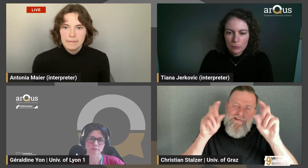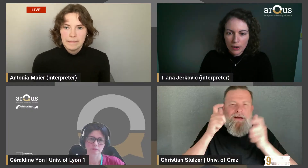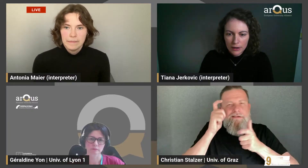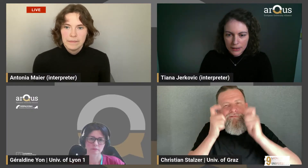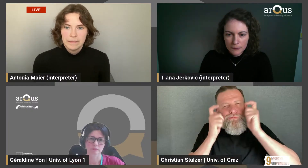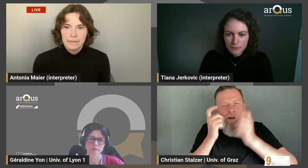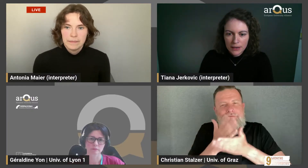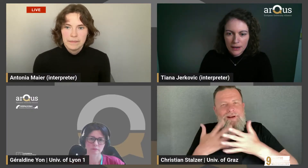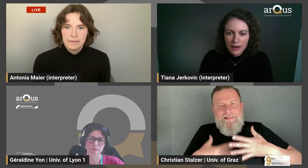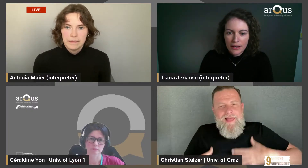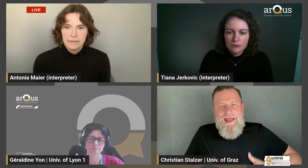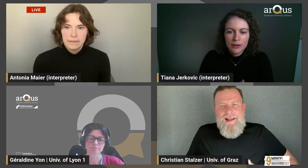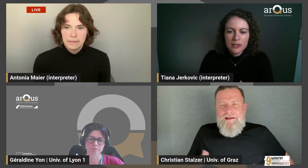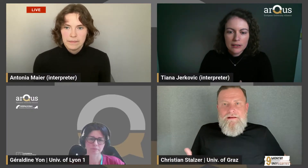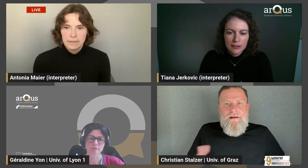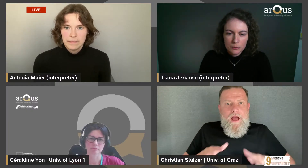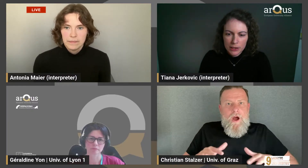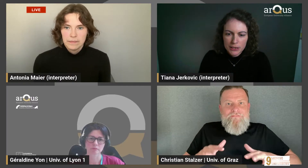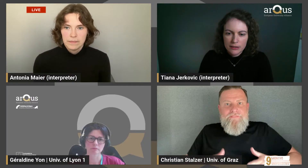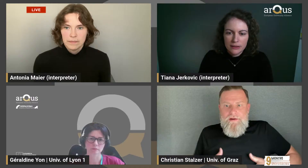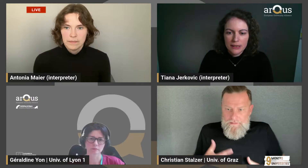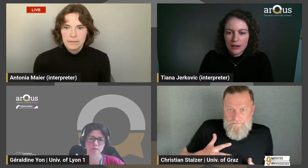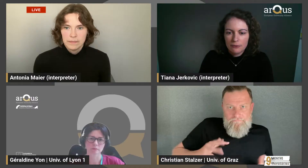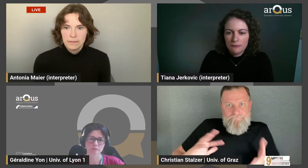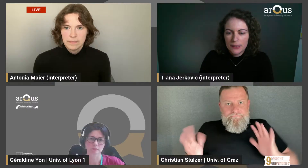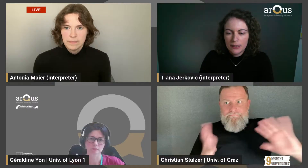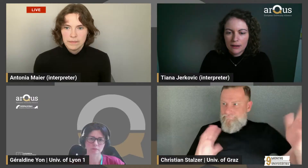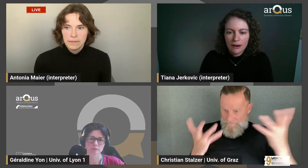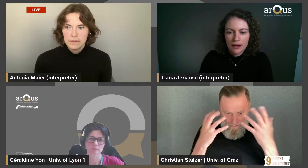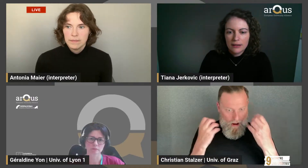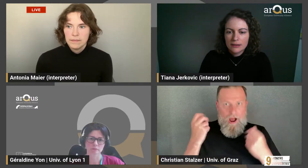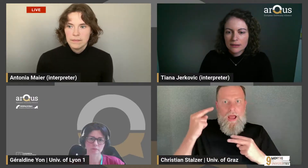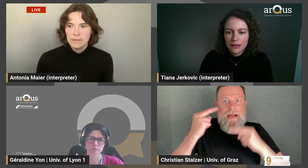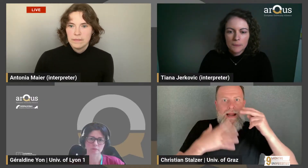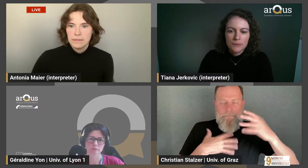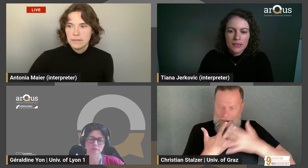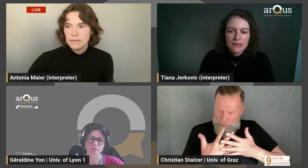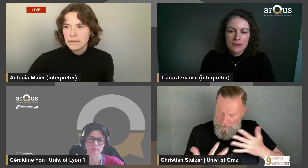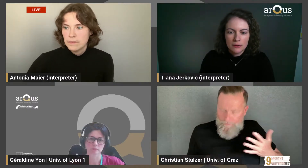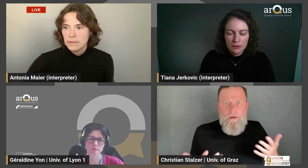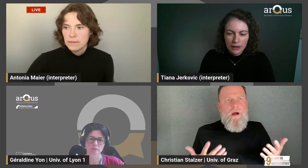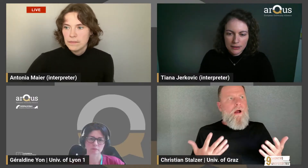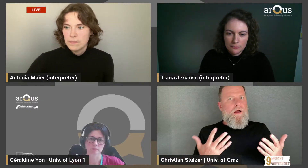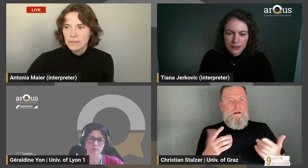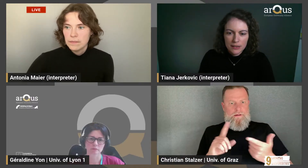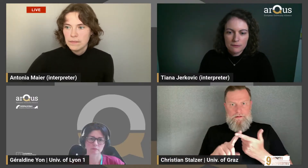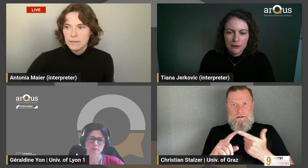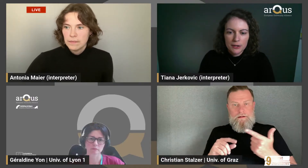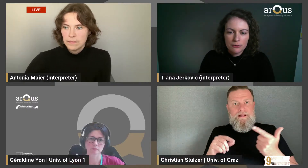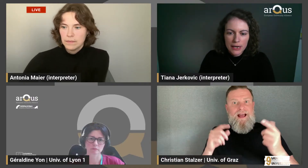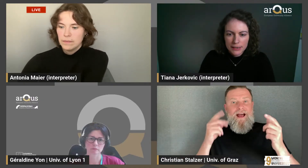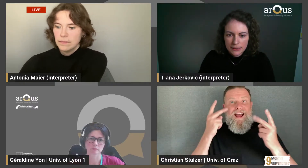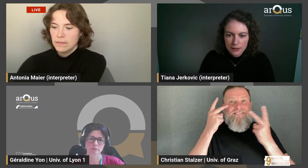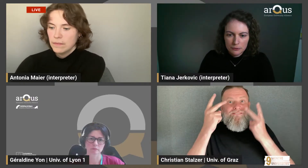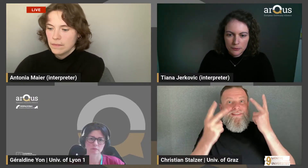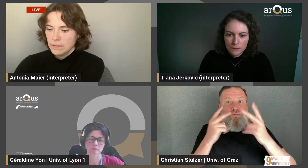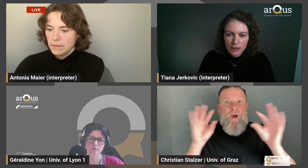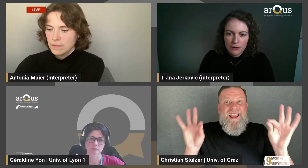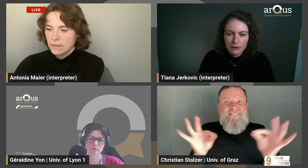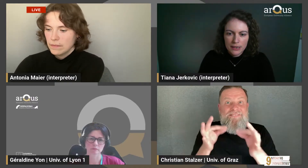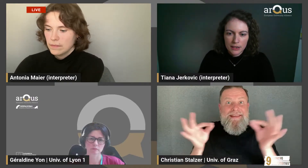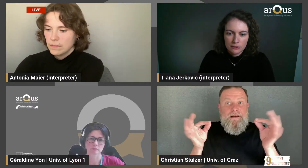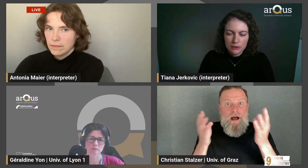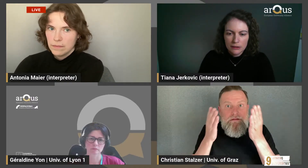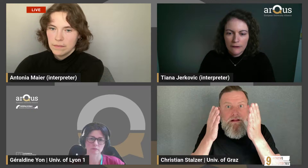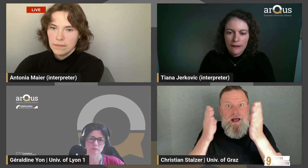your whole body and facial expressions and everything. And this is something that is very creative and